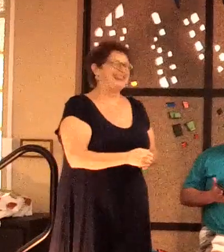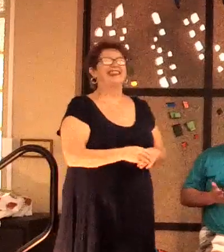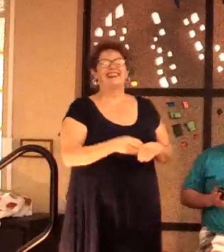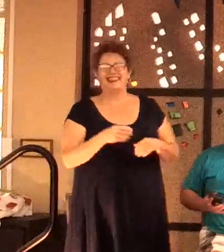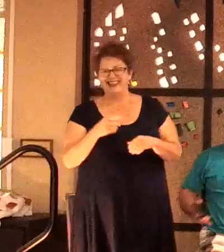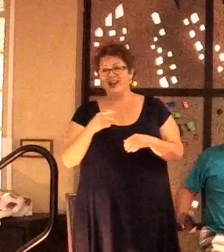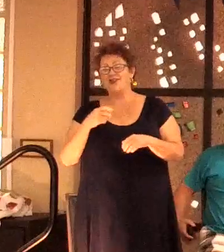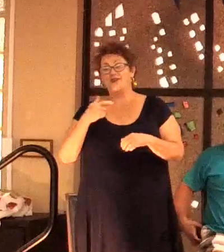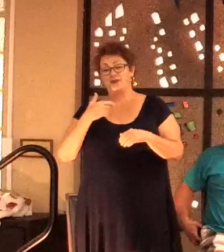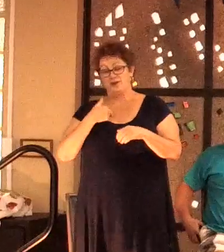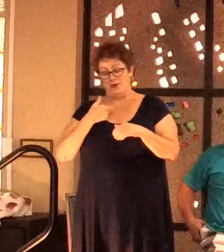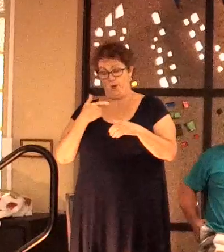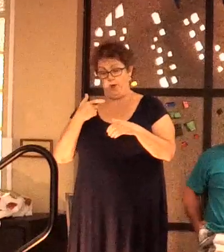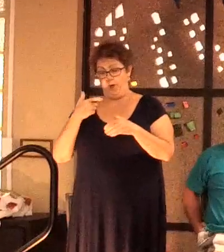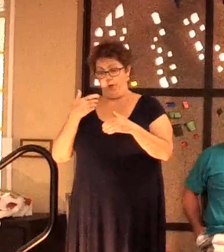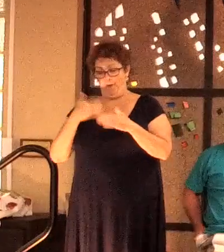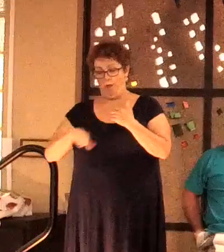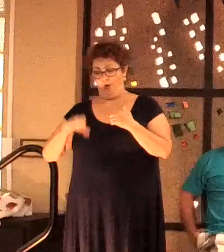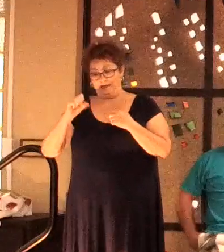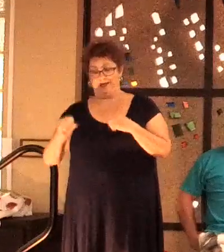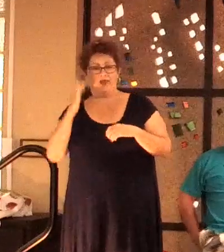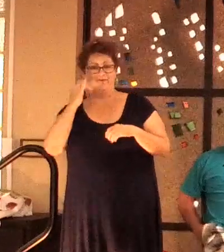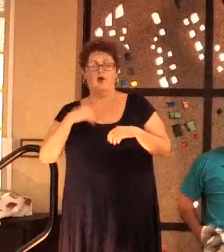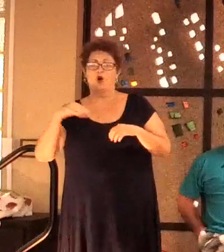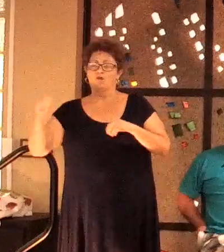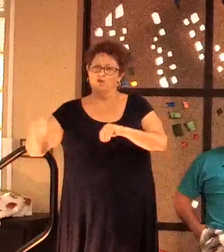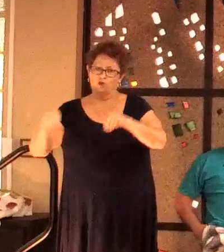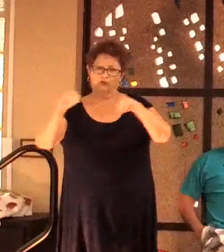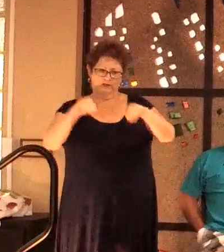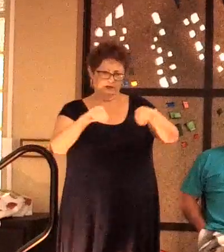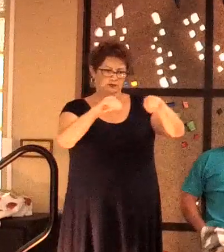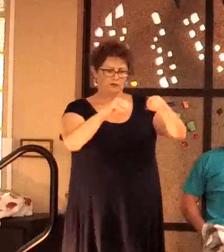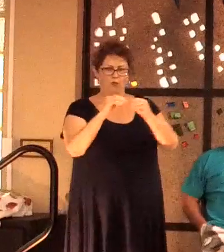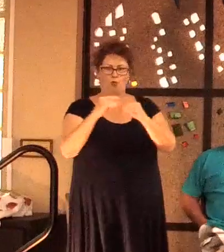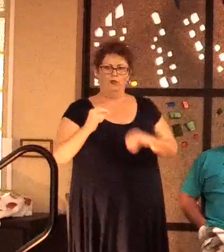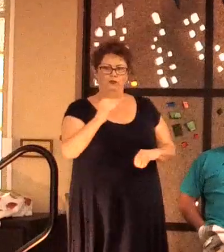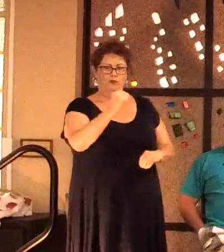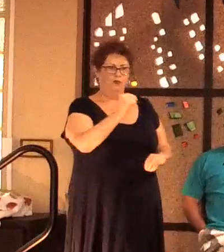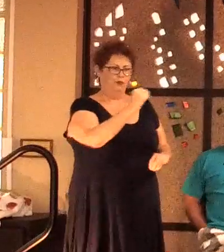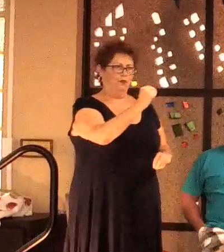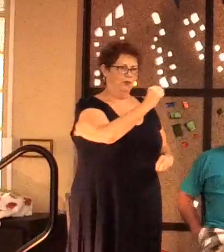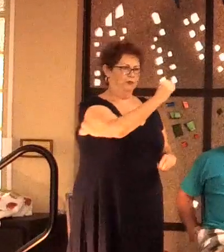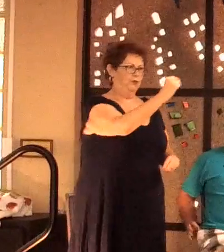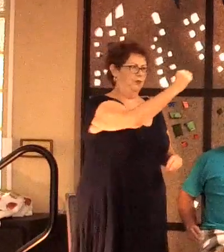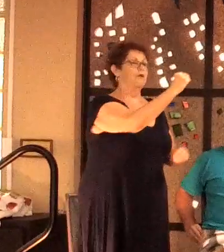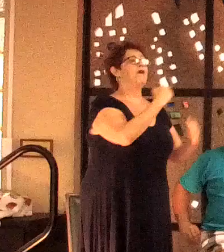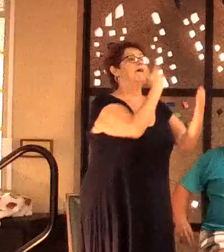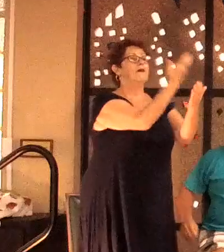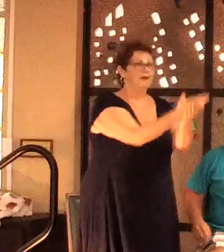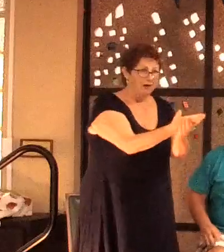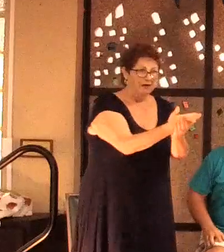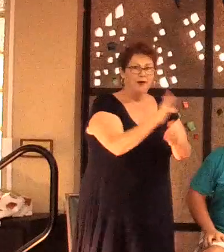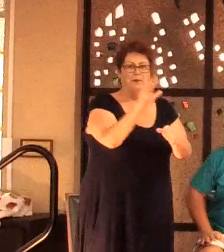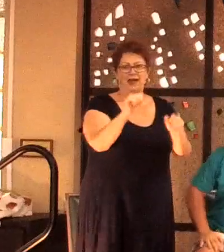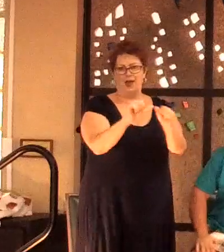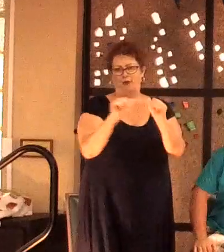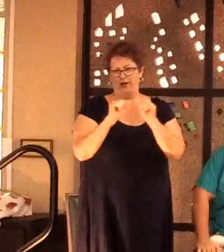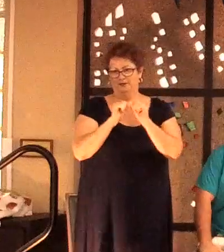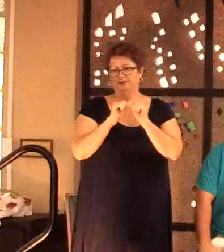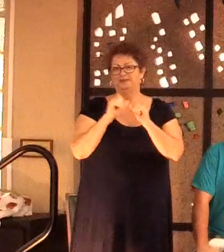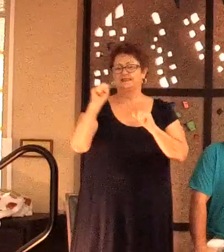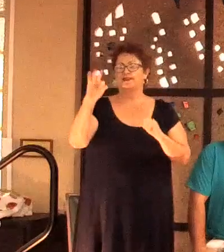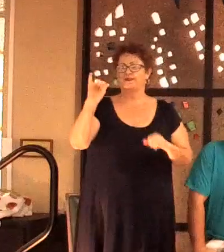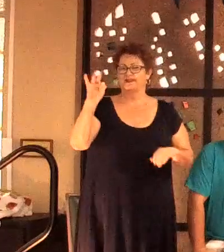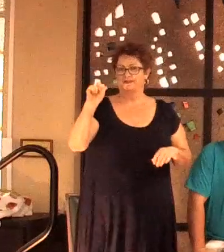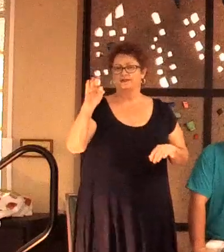now more why I am the way I am. Anyway, born in Southern California, I moved a lot more and more to the South and ended